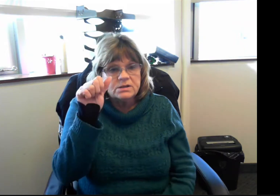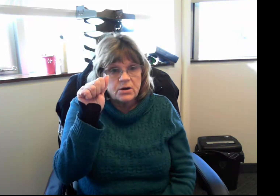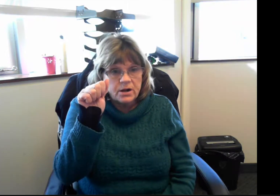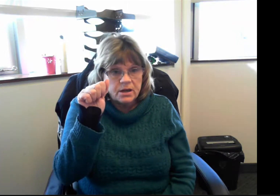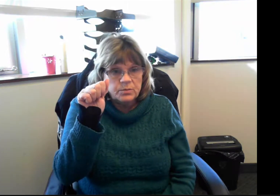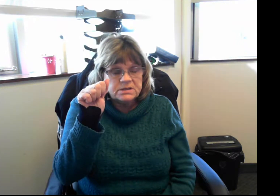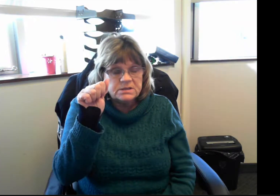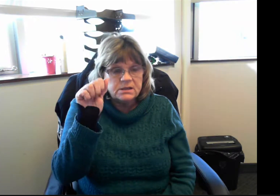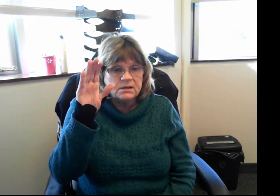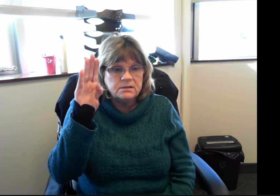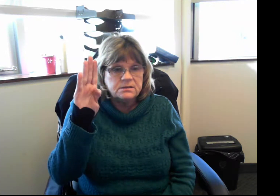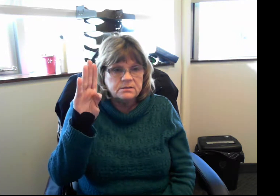our ABCs.